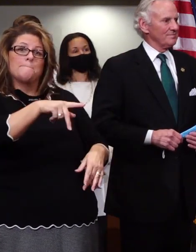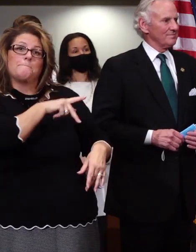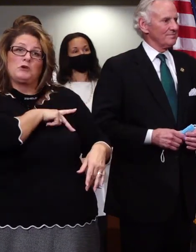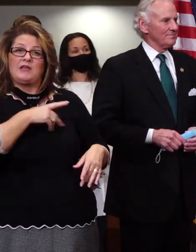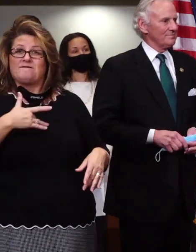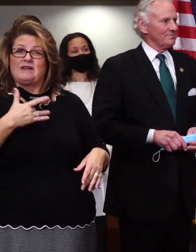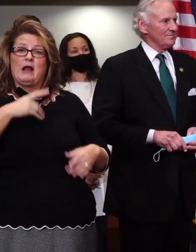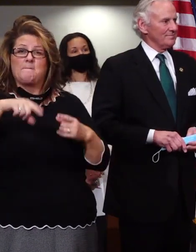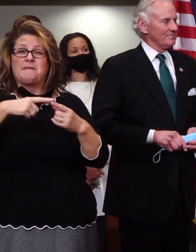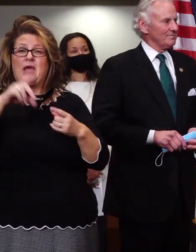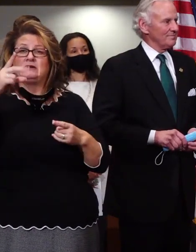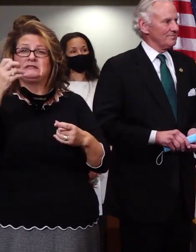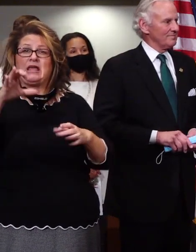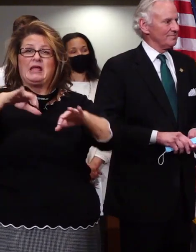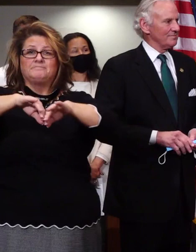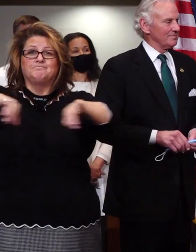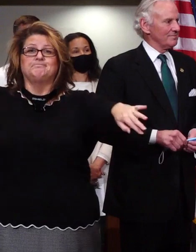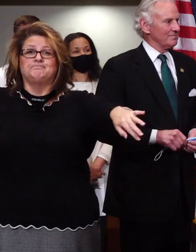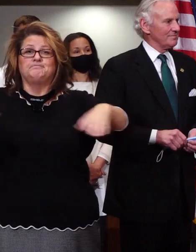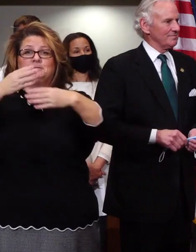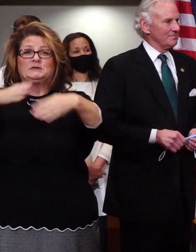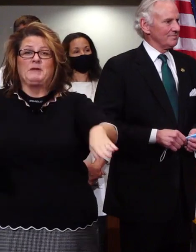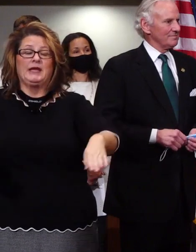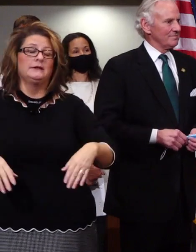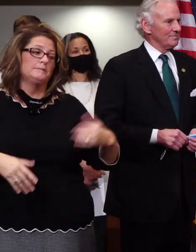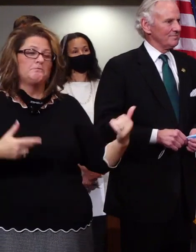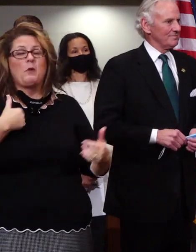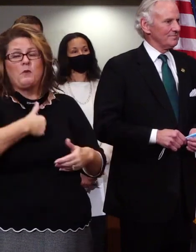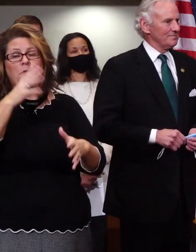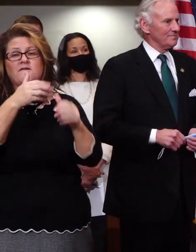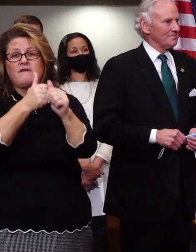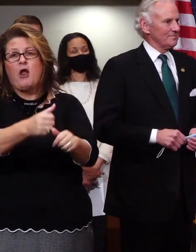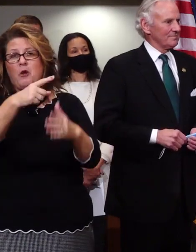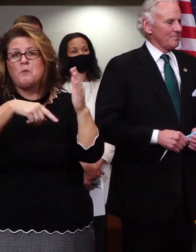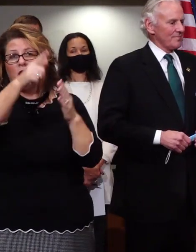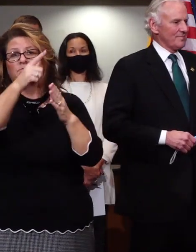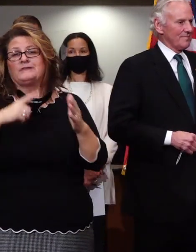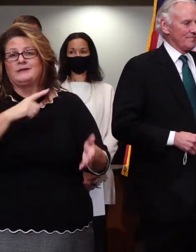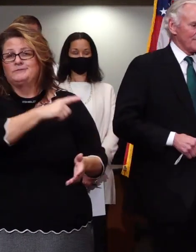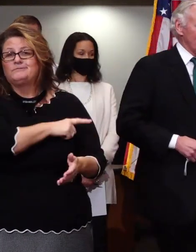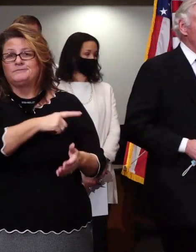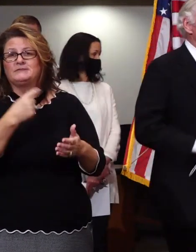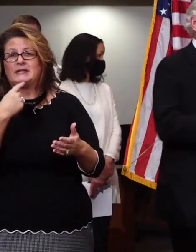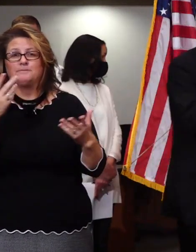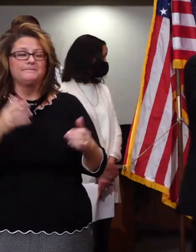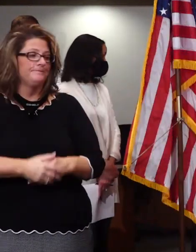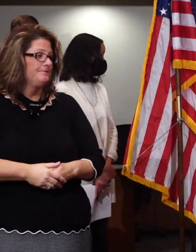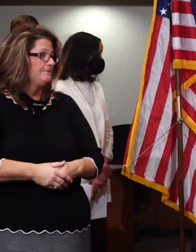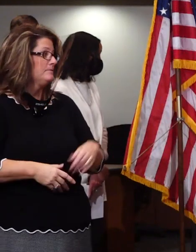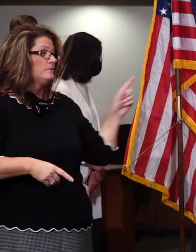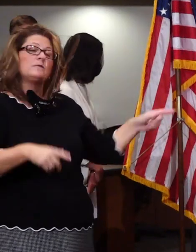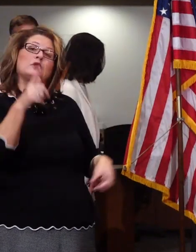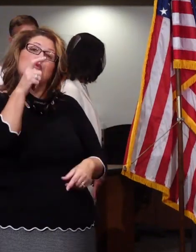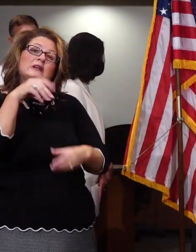up of DHEC? We'll do what the legislature asks us to do. Thank you, everyone. But I'll tell you who's